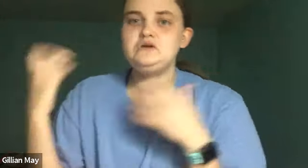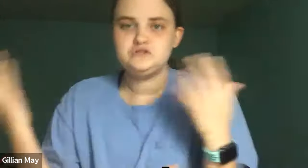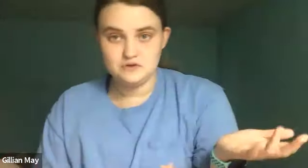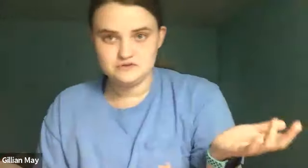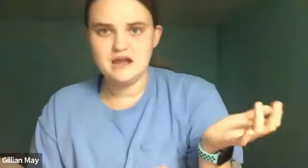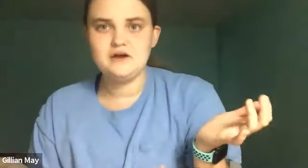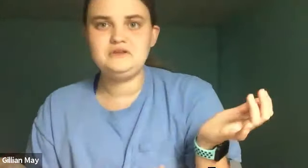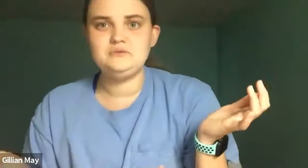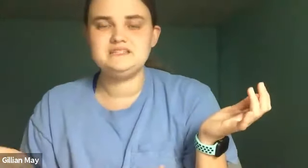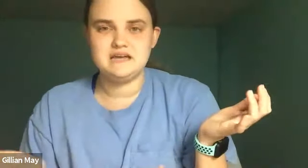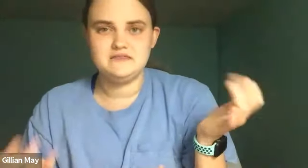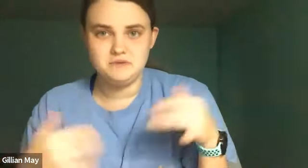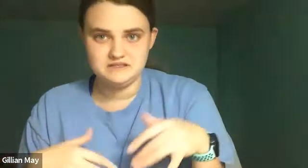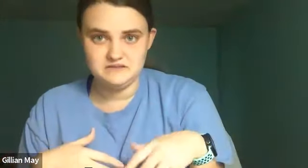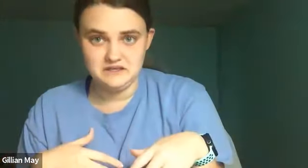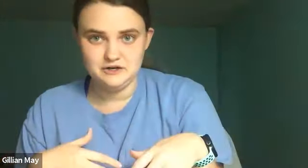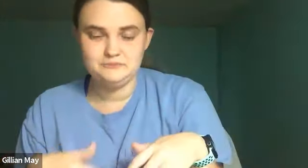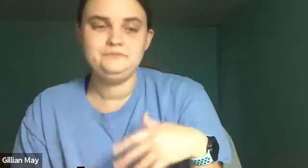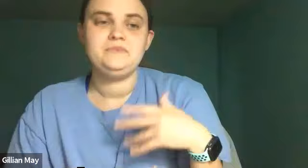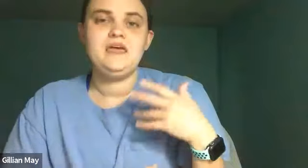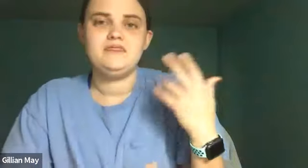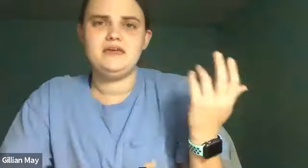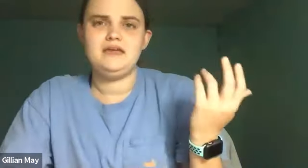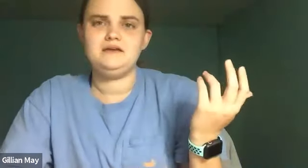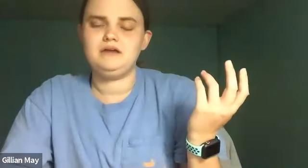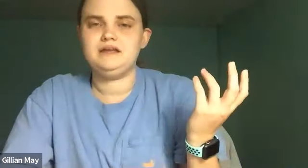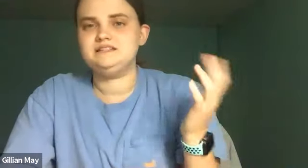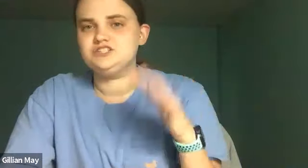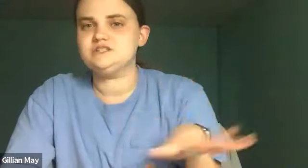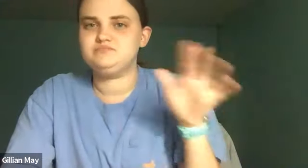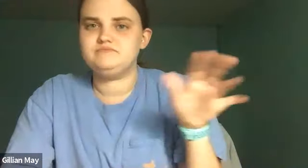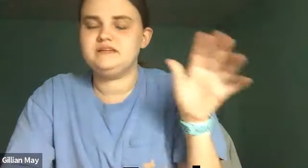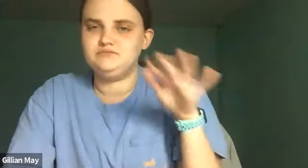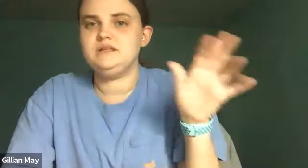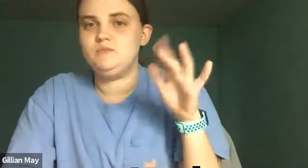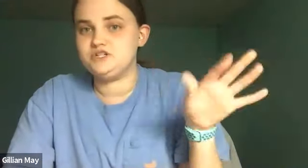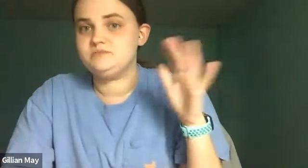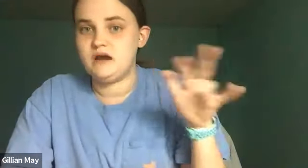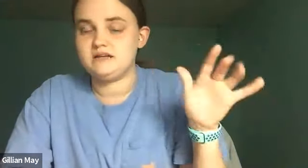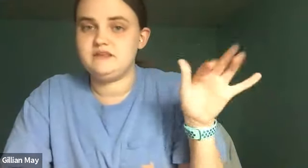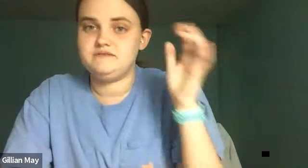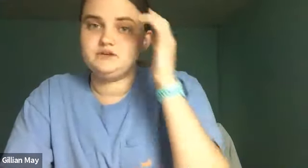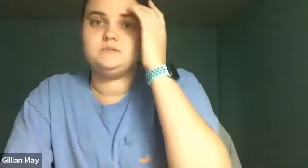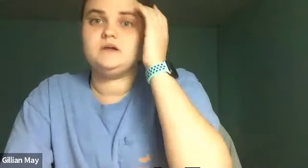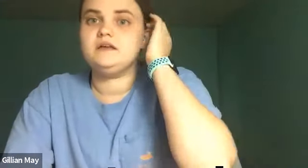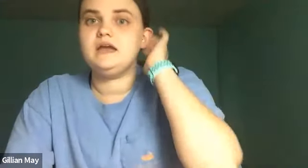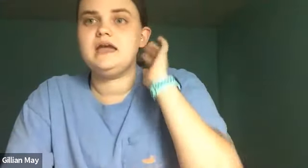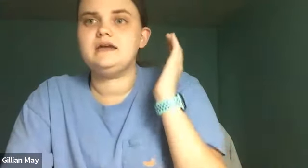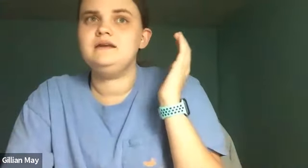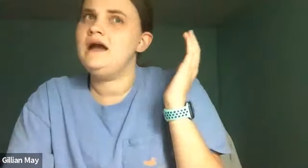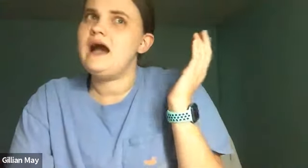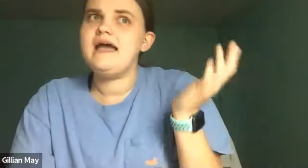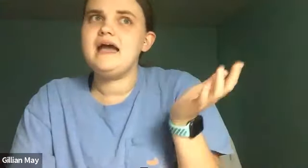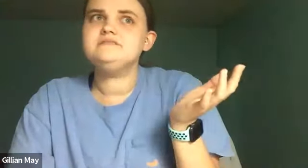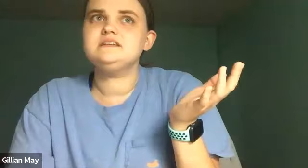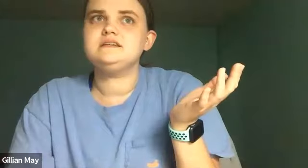So those are how you would sign the months of the year. They, again, it's really more just practice that finger spelling. And I have